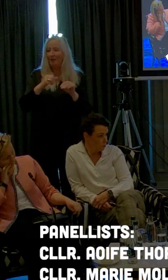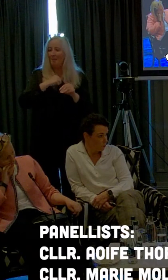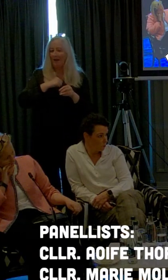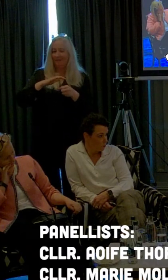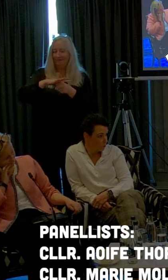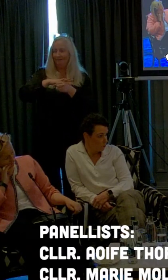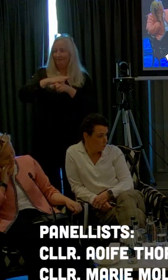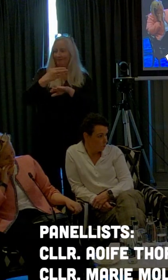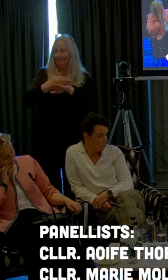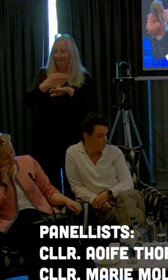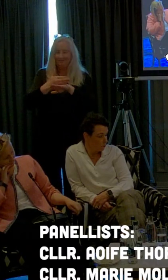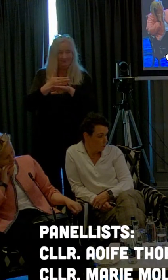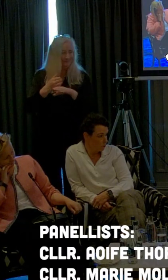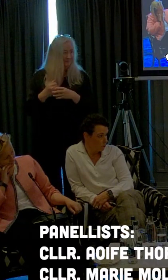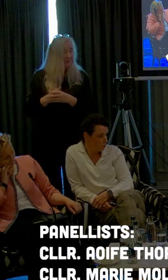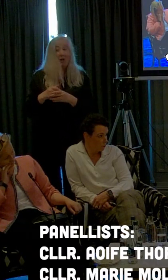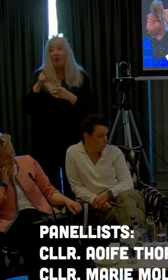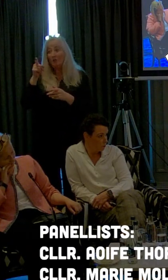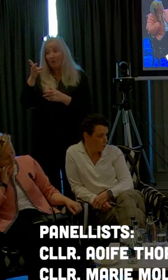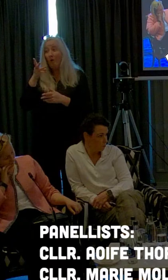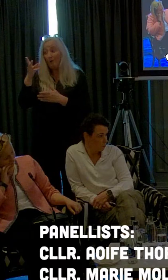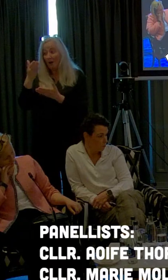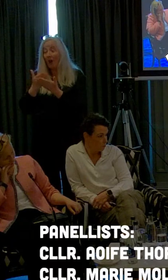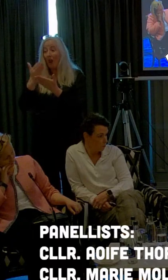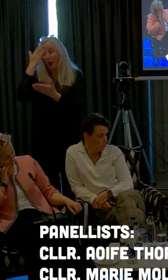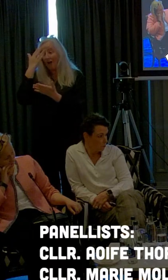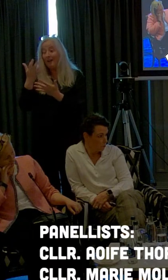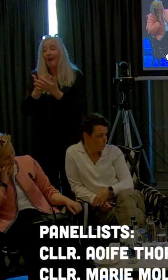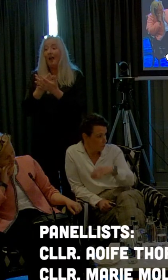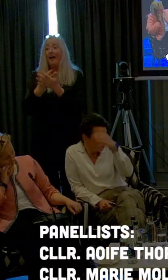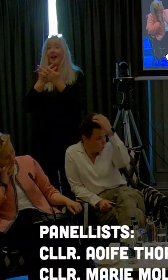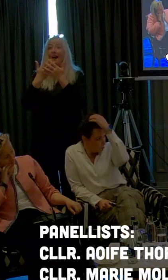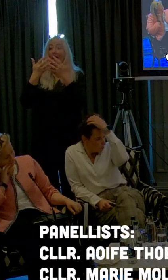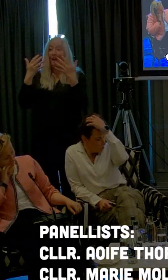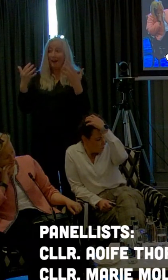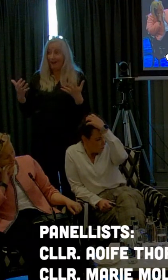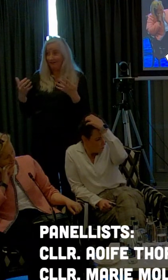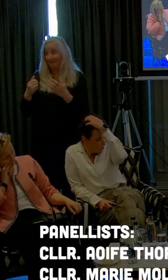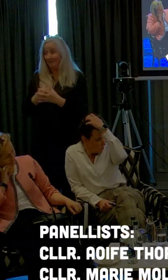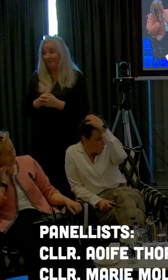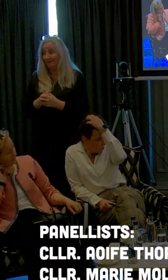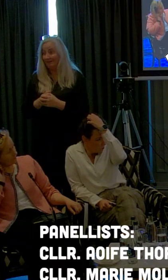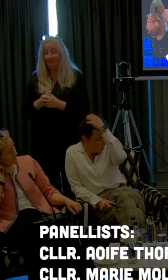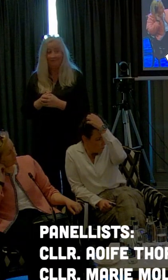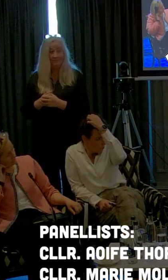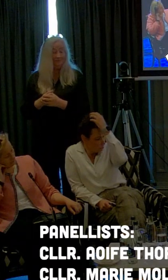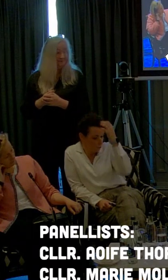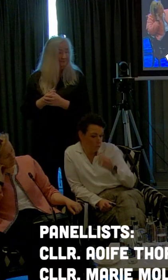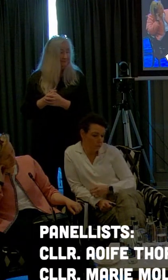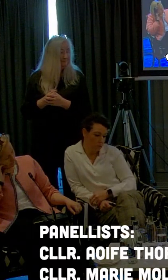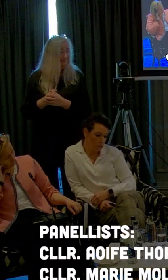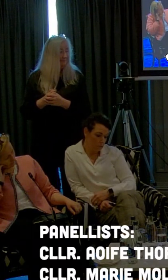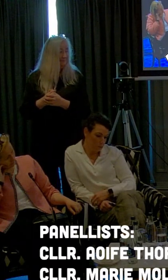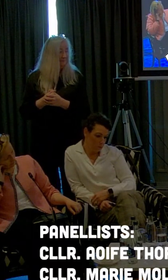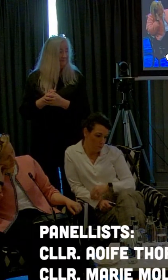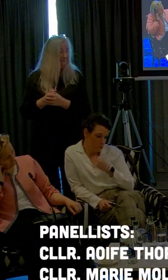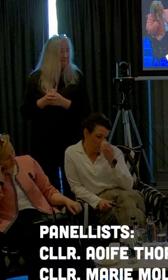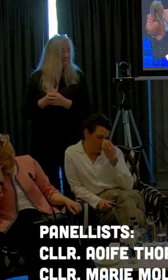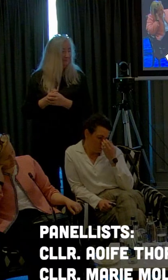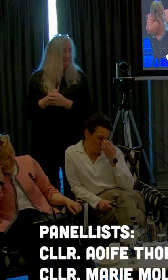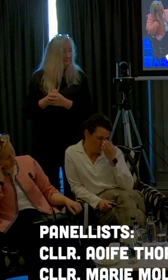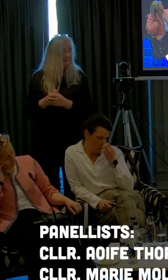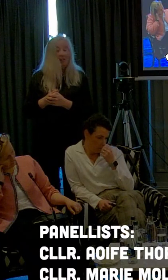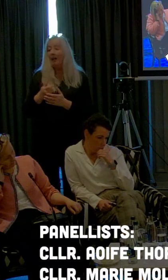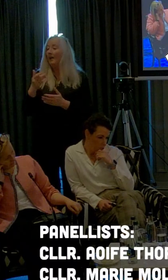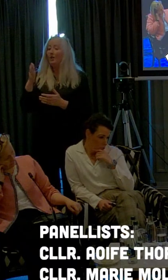it. You learn an awful lot, I can tell you, by talking to women and by listening to their stories. And you have to build